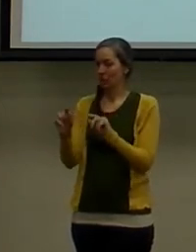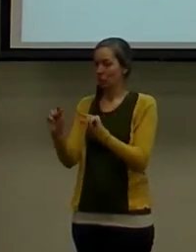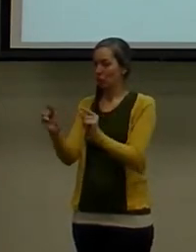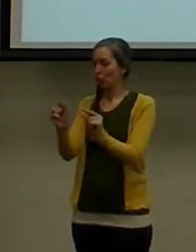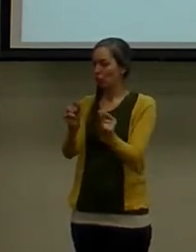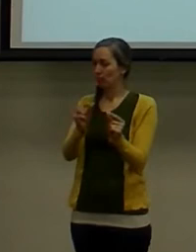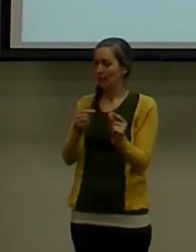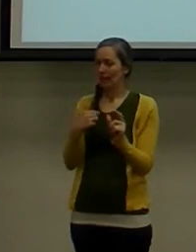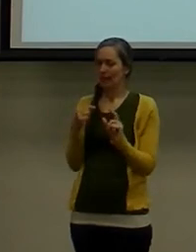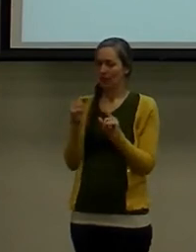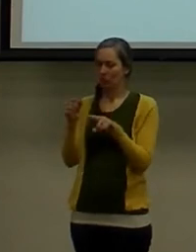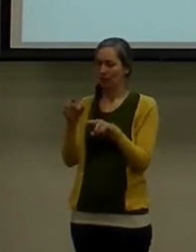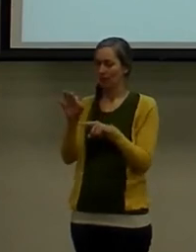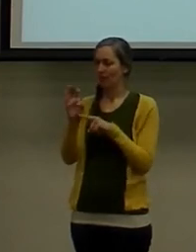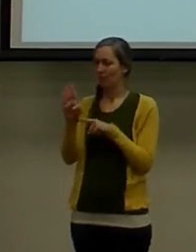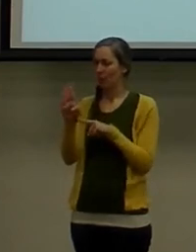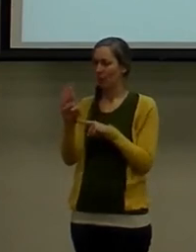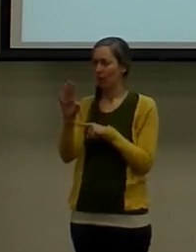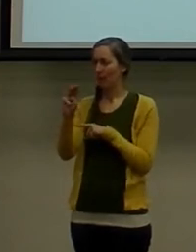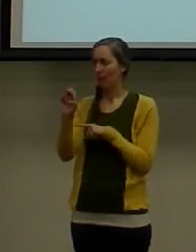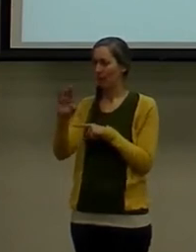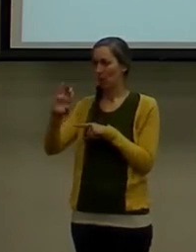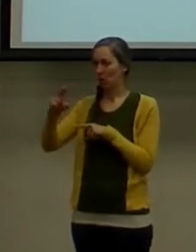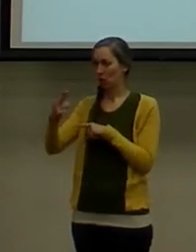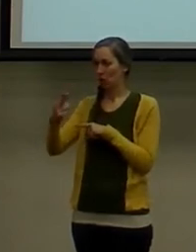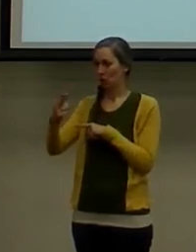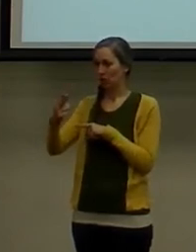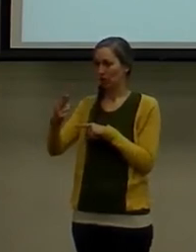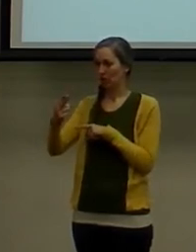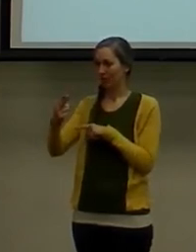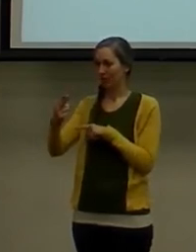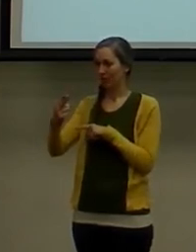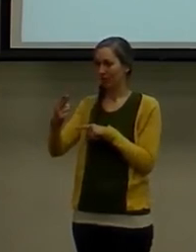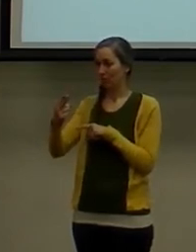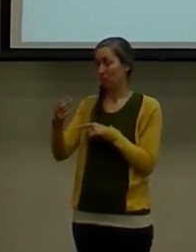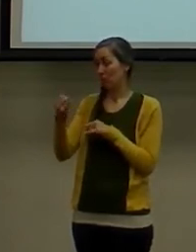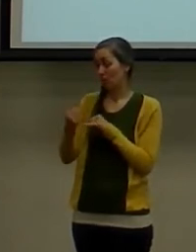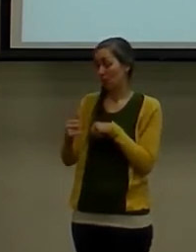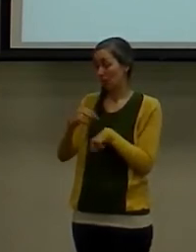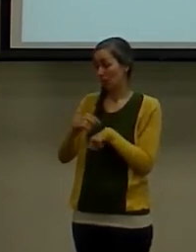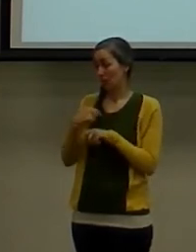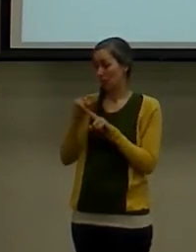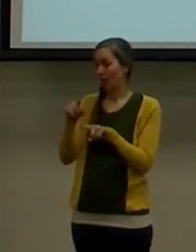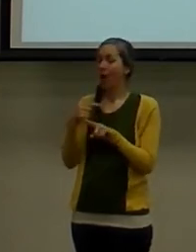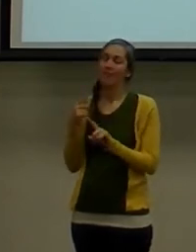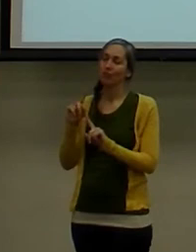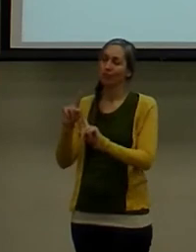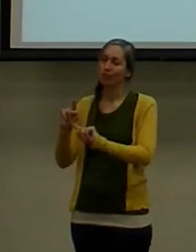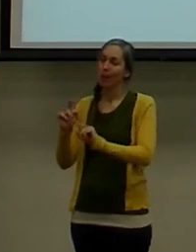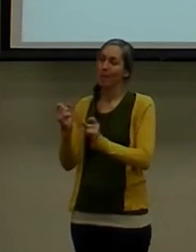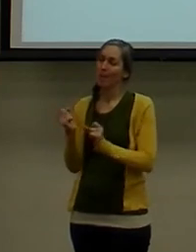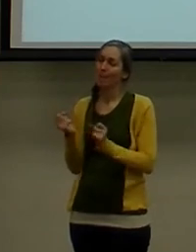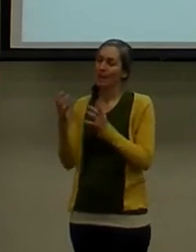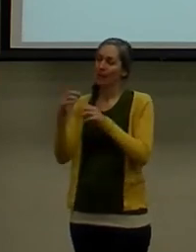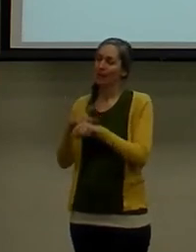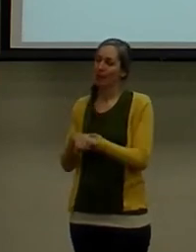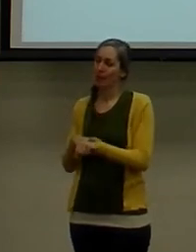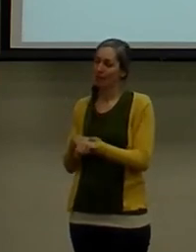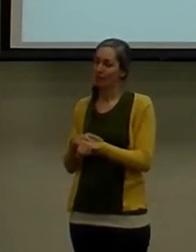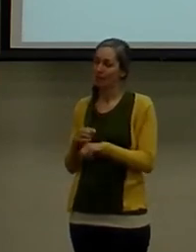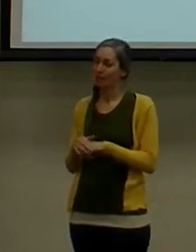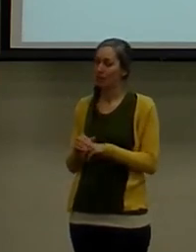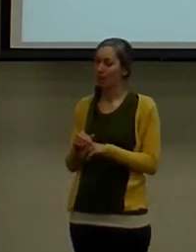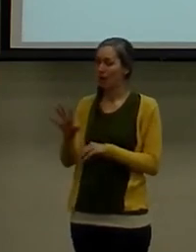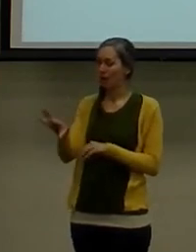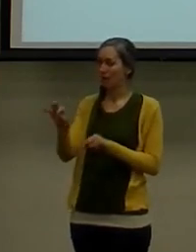there in February and March. And the last time I went, I've been there many times. I found group